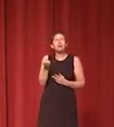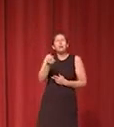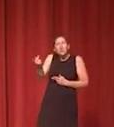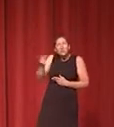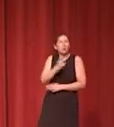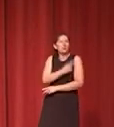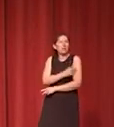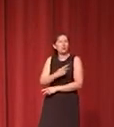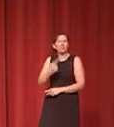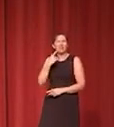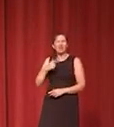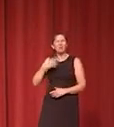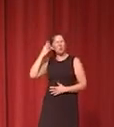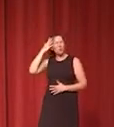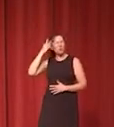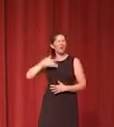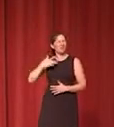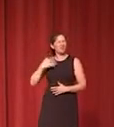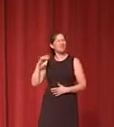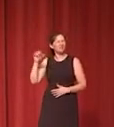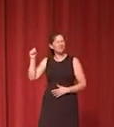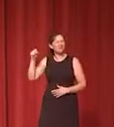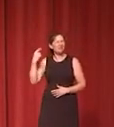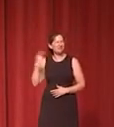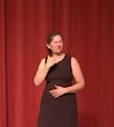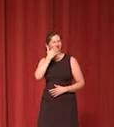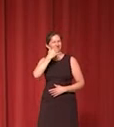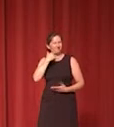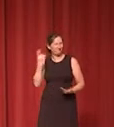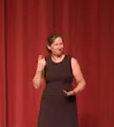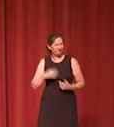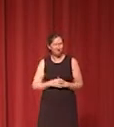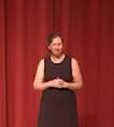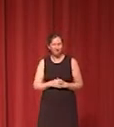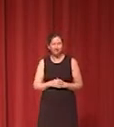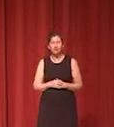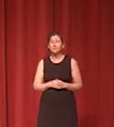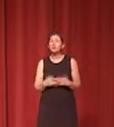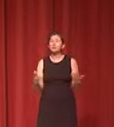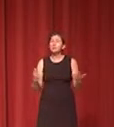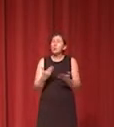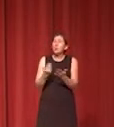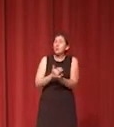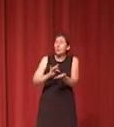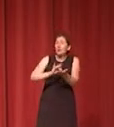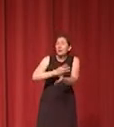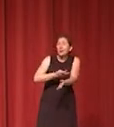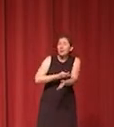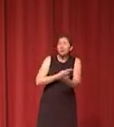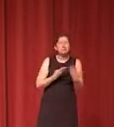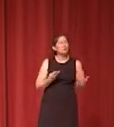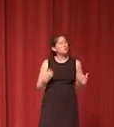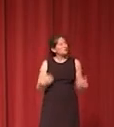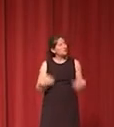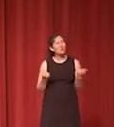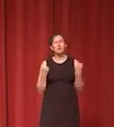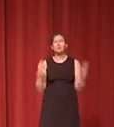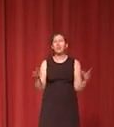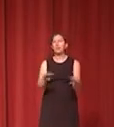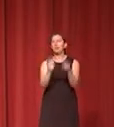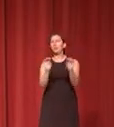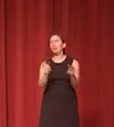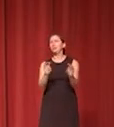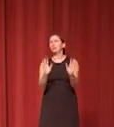And there are a lot of unanswered questions still. So for example, these studies did not have very many people